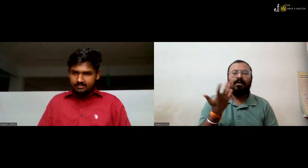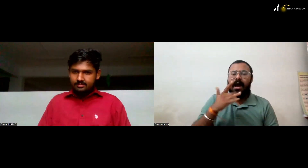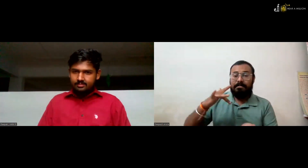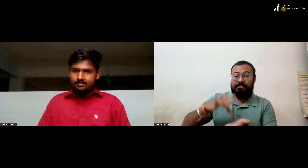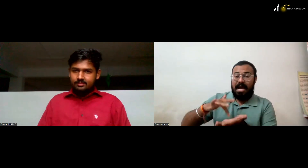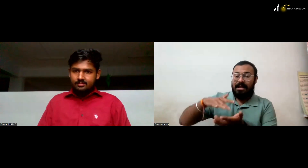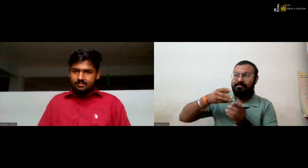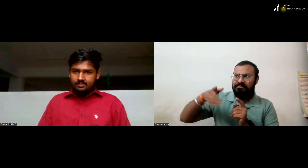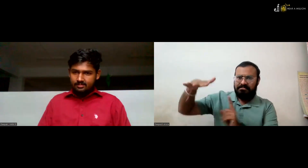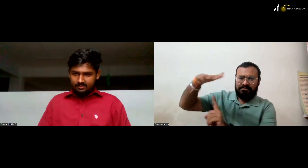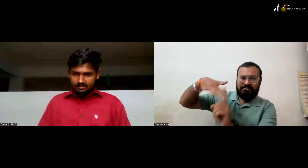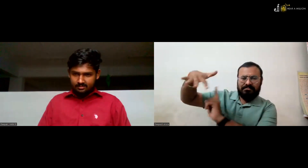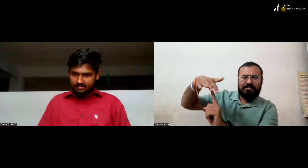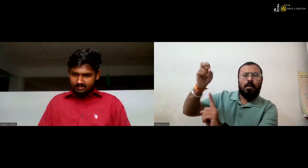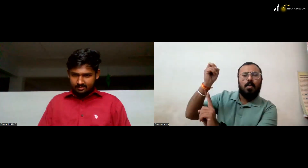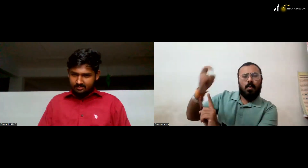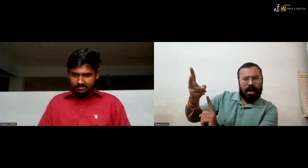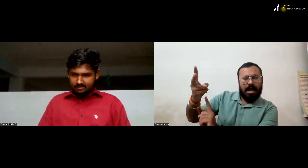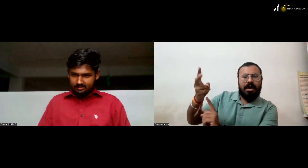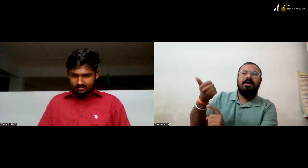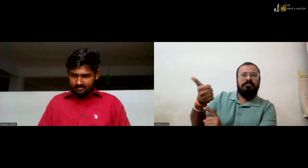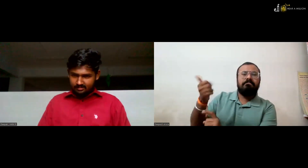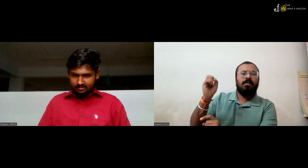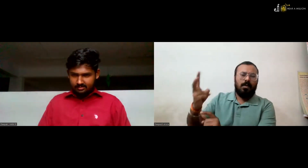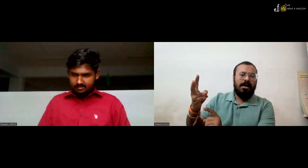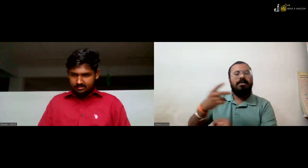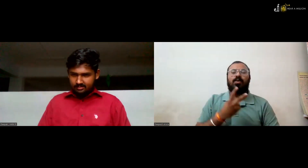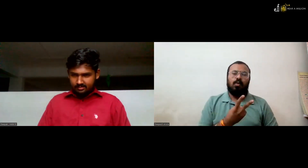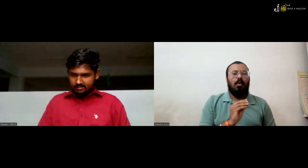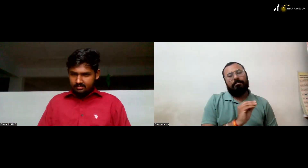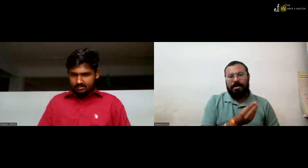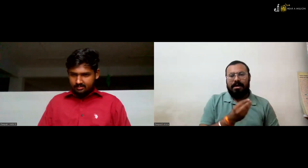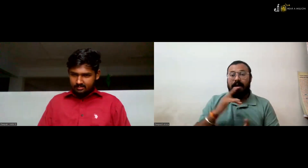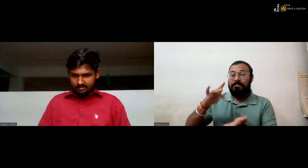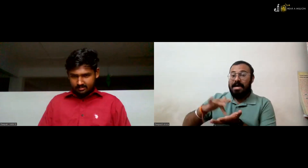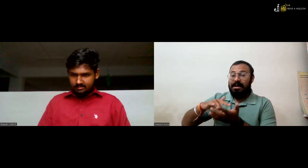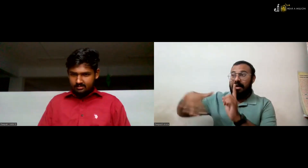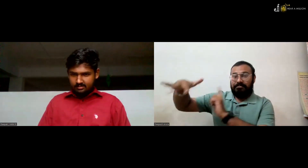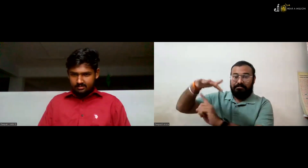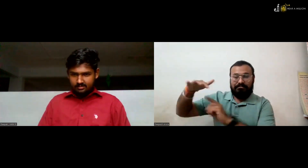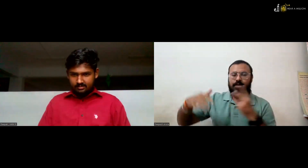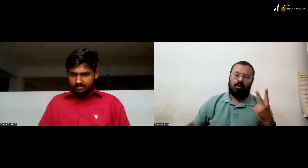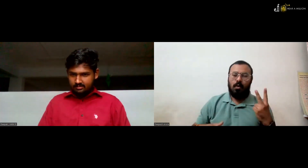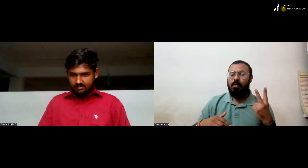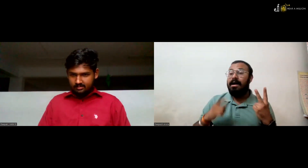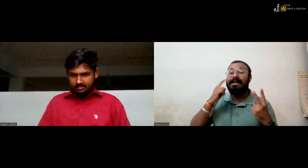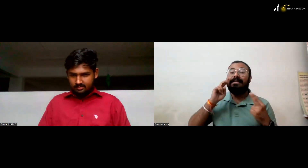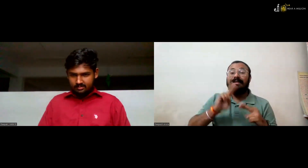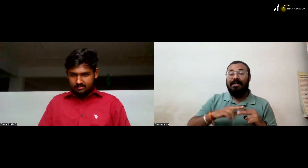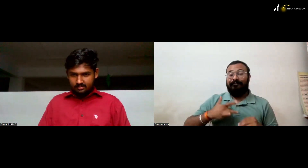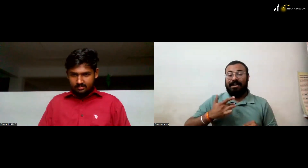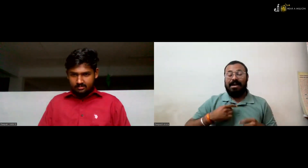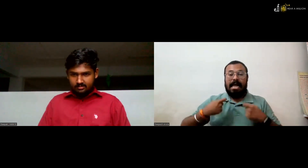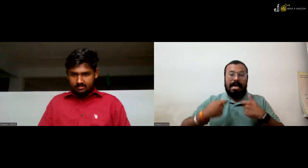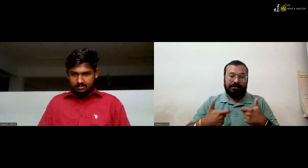about friends, close friends, 2 people can be, kind of okay experience. We can be having a good